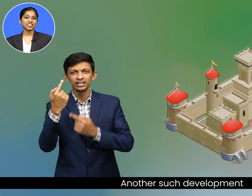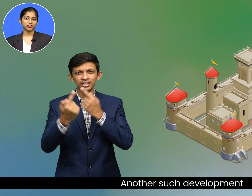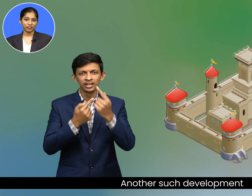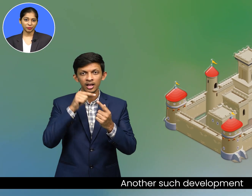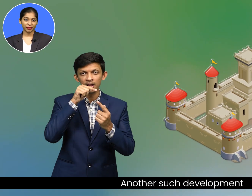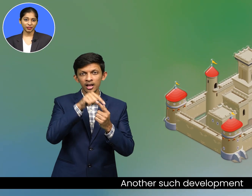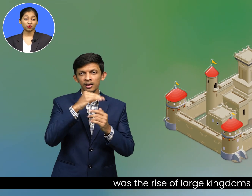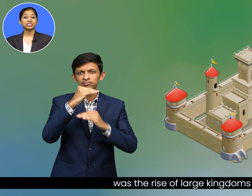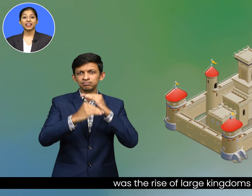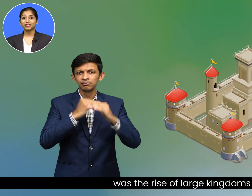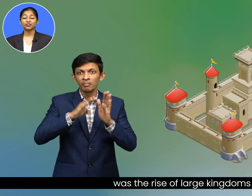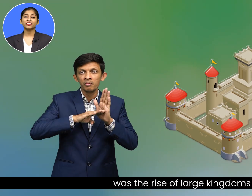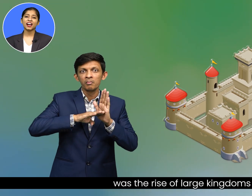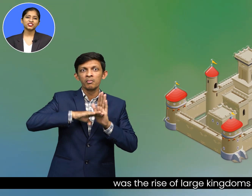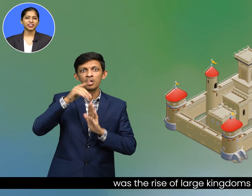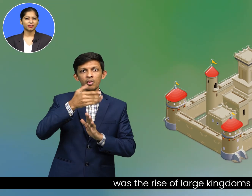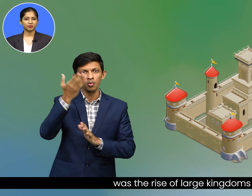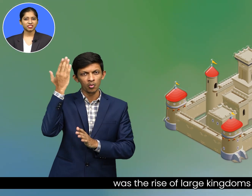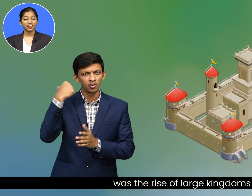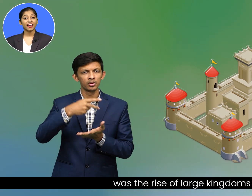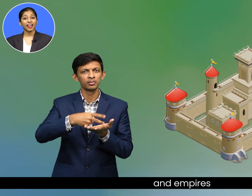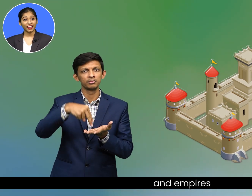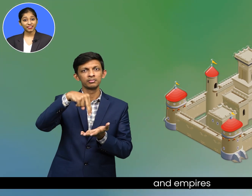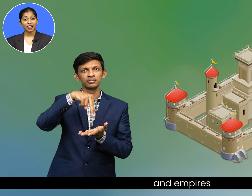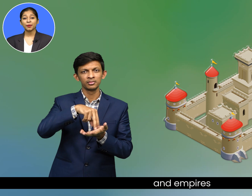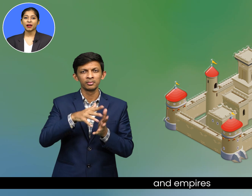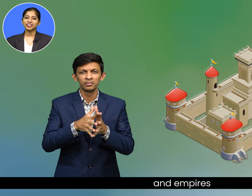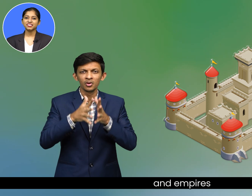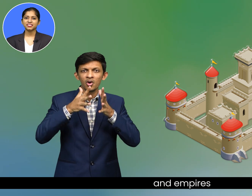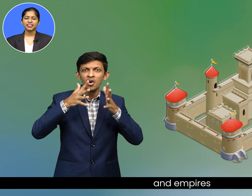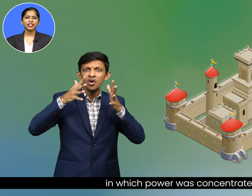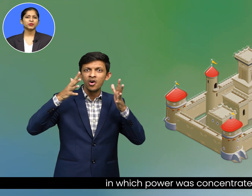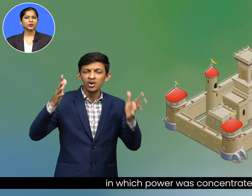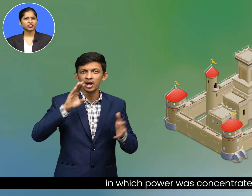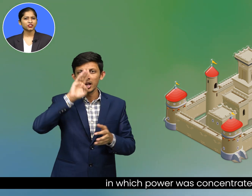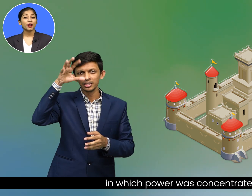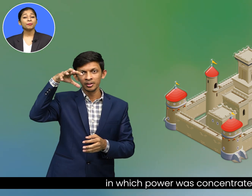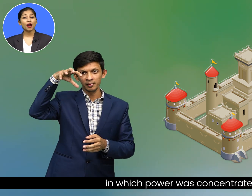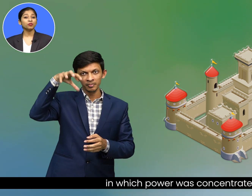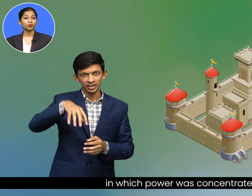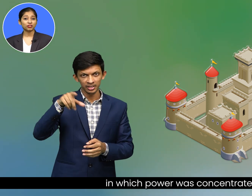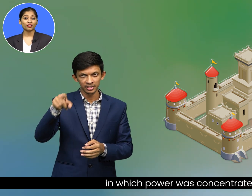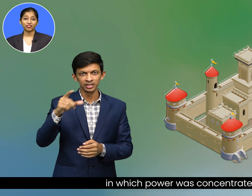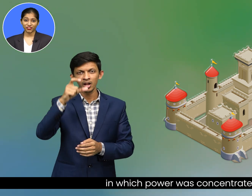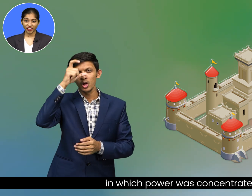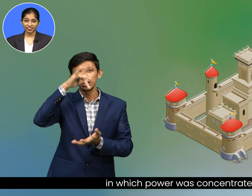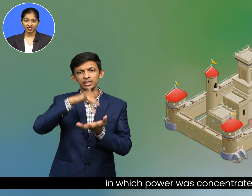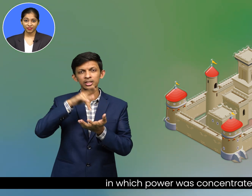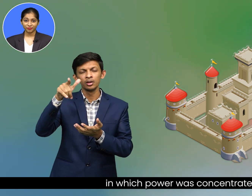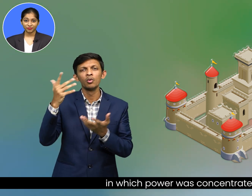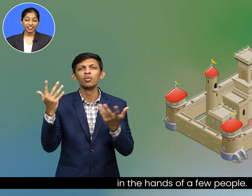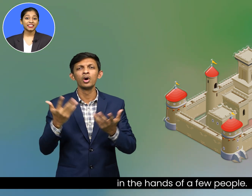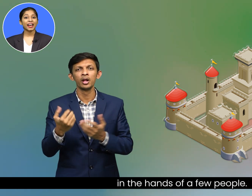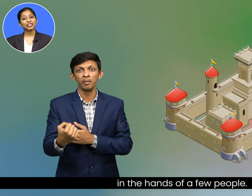Another such development was the rise of large kingdoms and empires in which power was